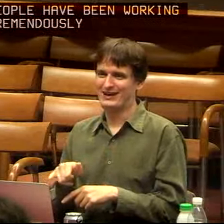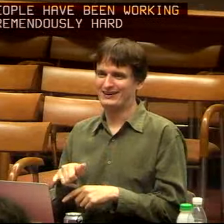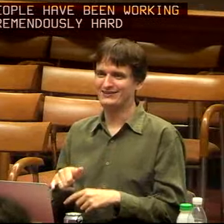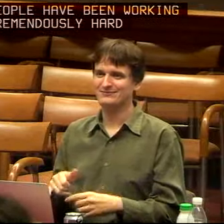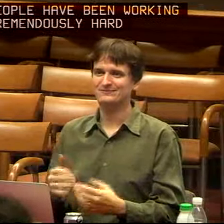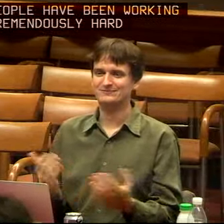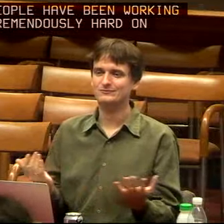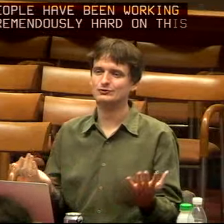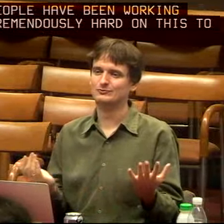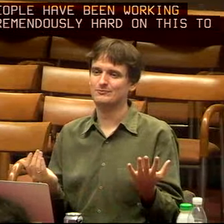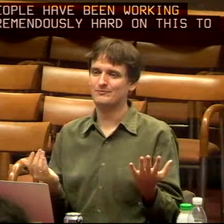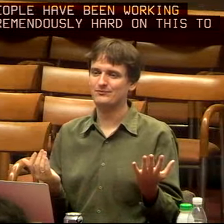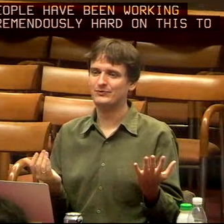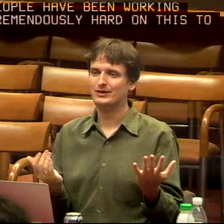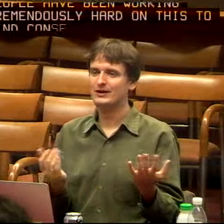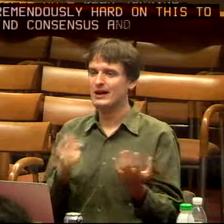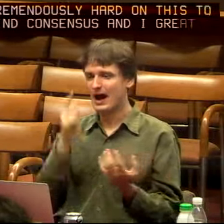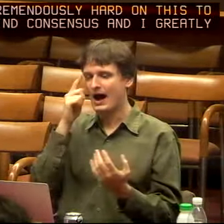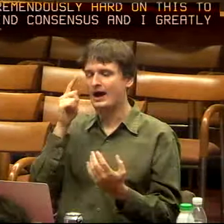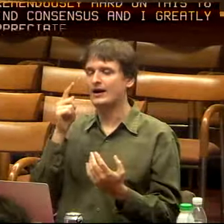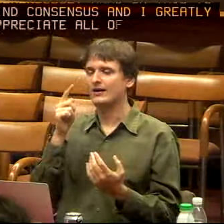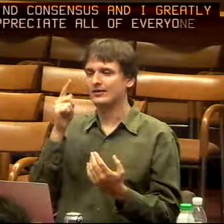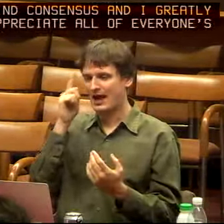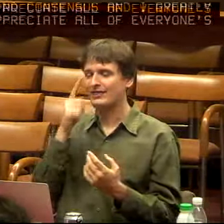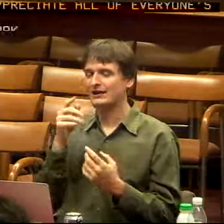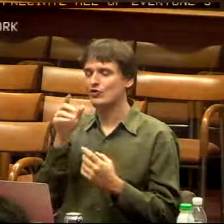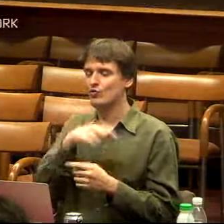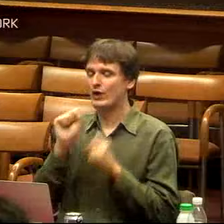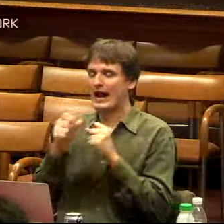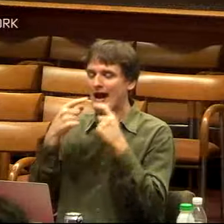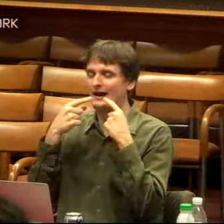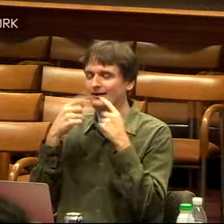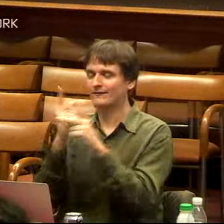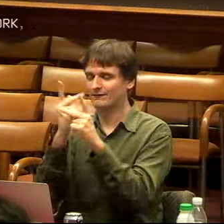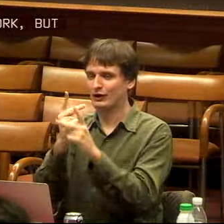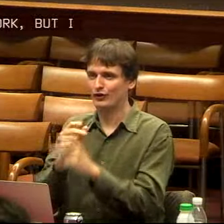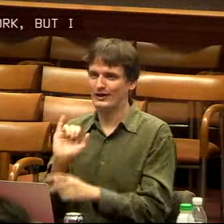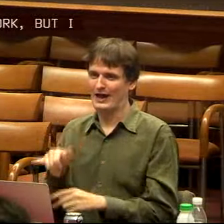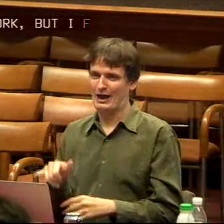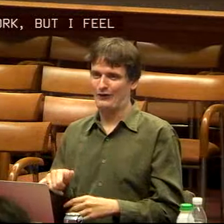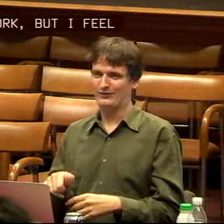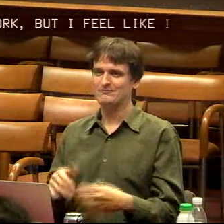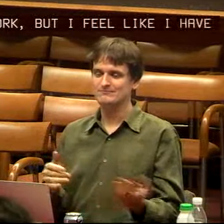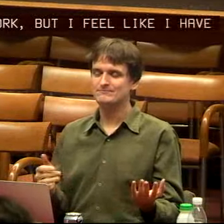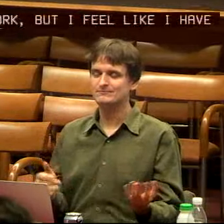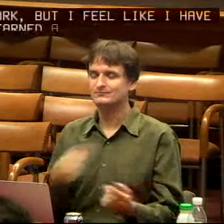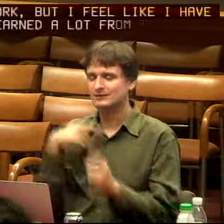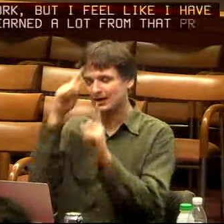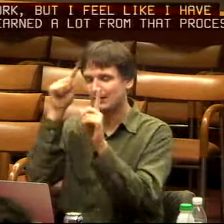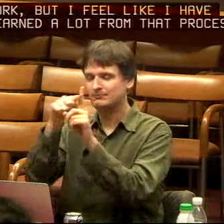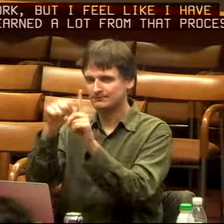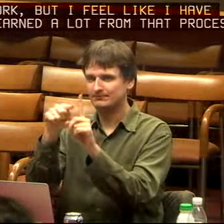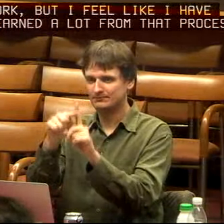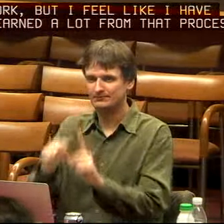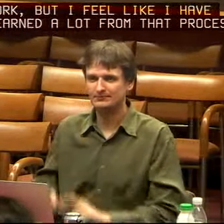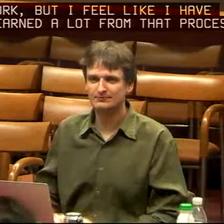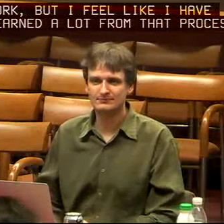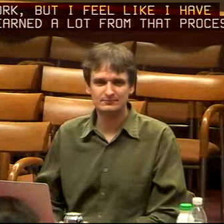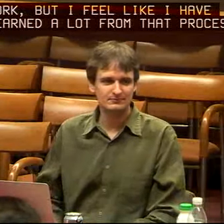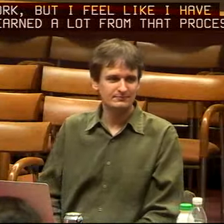I feel like I've learned a lot from that process, and we can figure it out. So I am